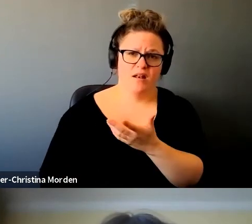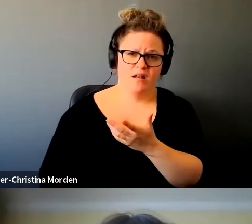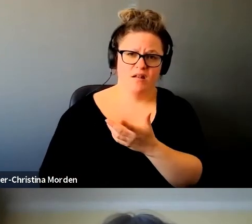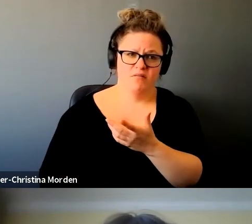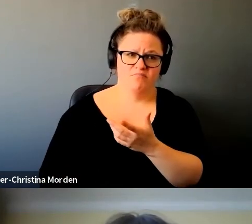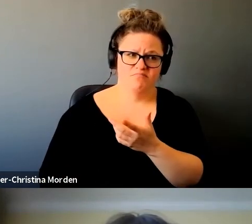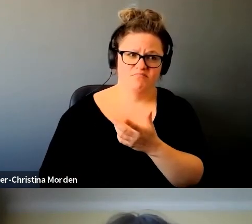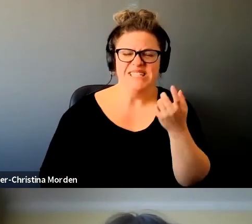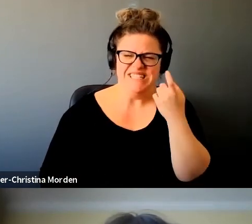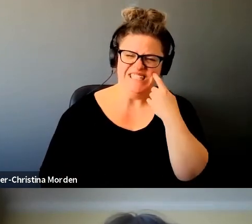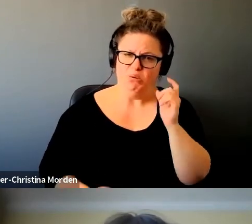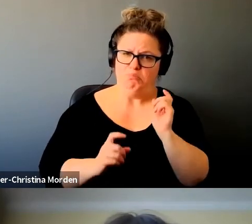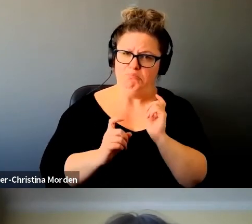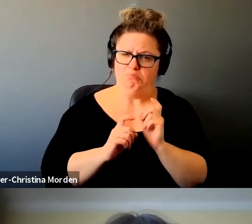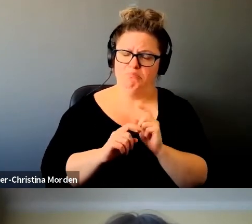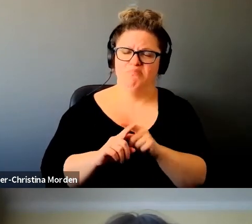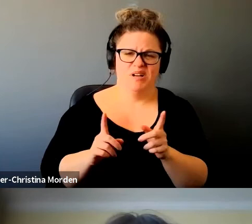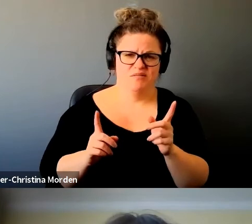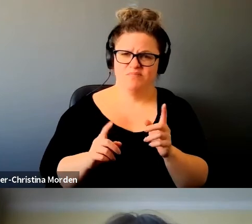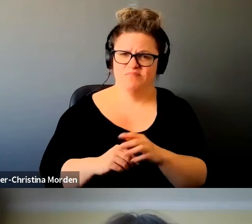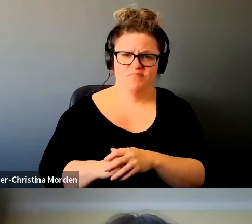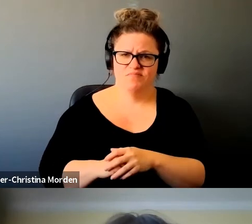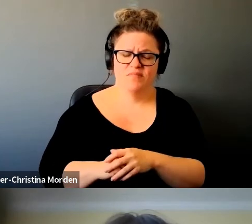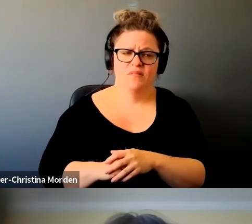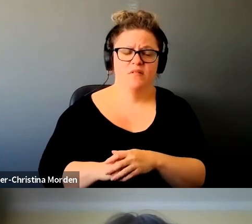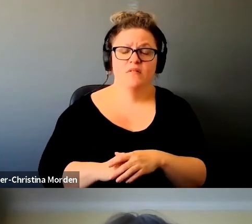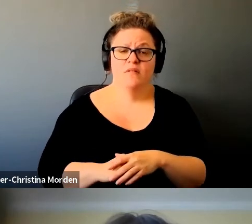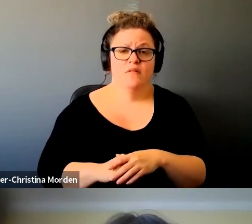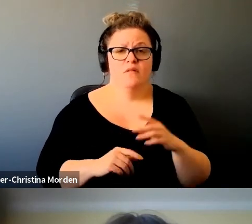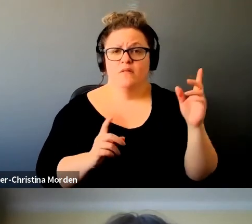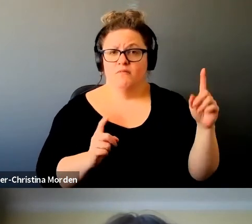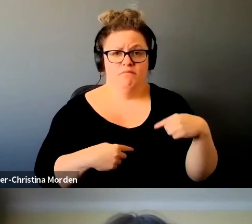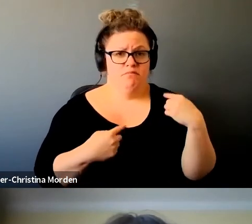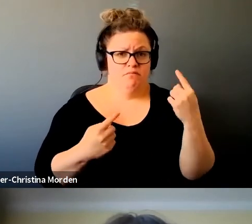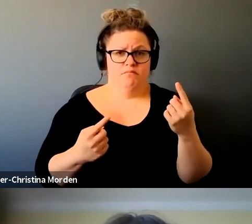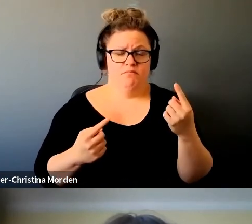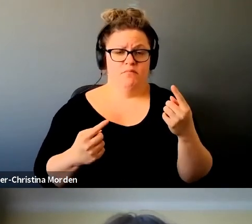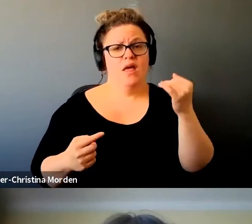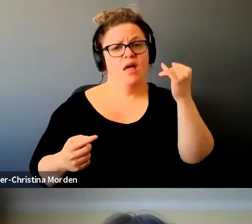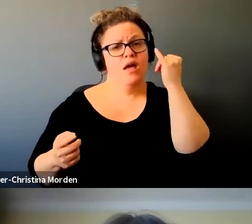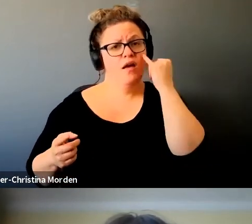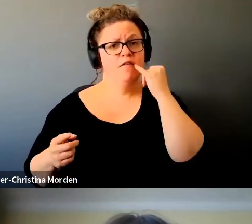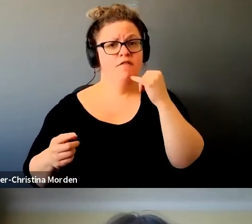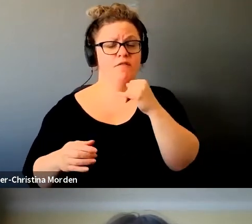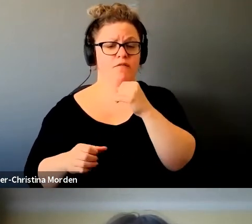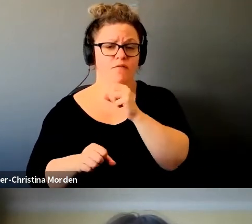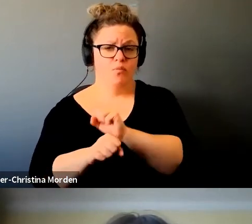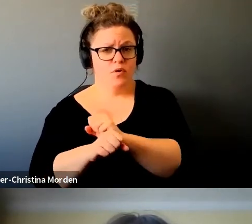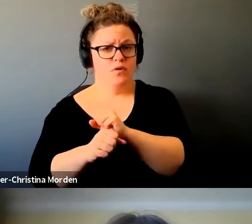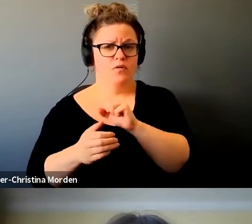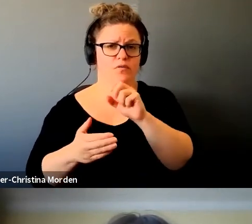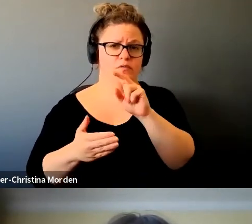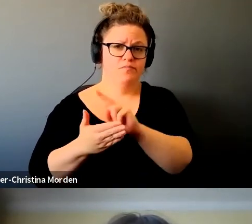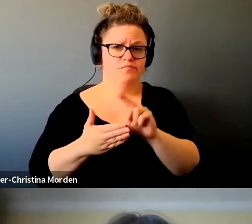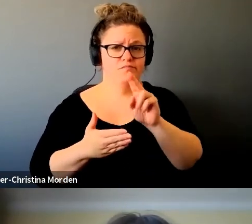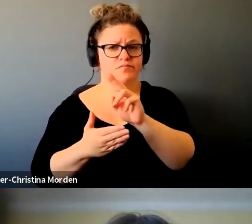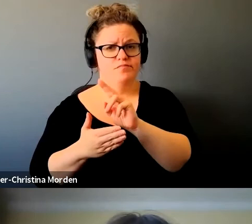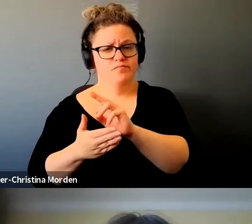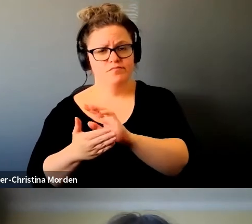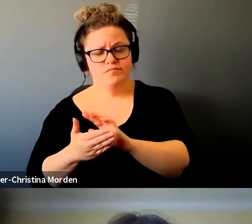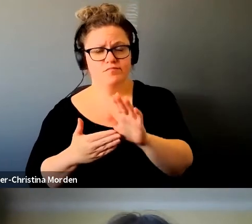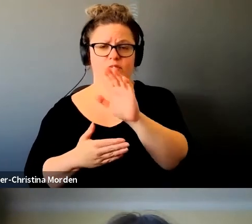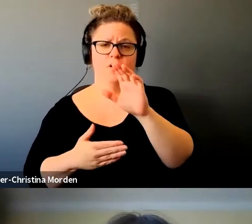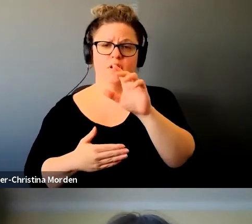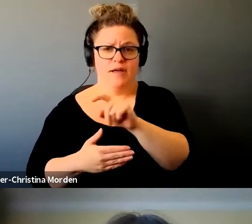the idea that if you were a man in a high arts institution, that you could use that to like find women to have sex